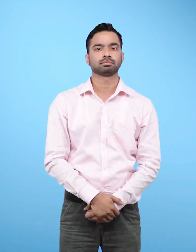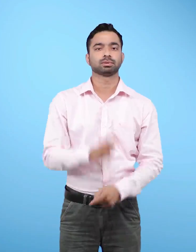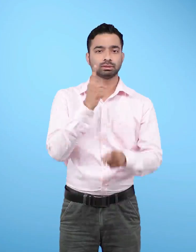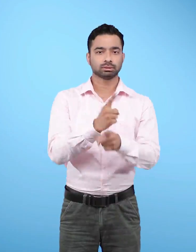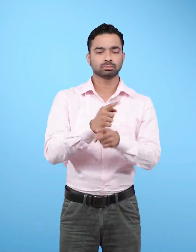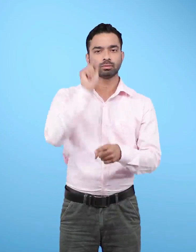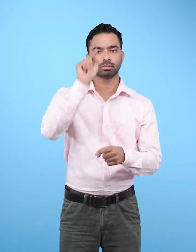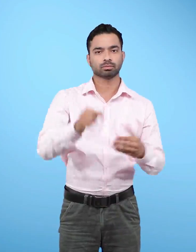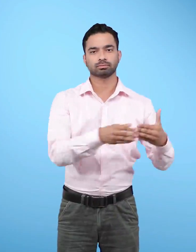For the teacher,